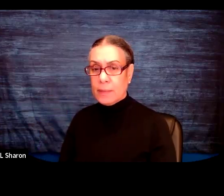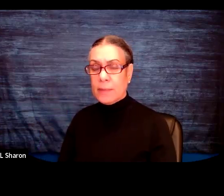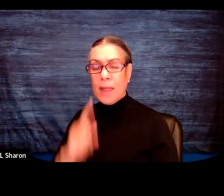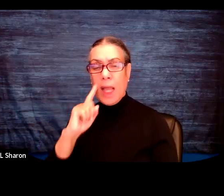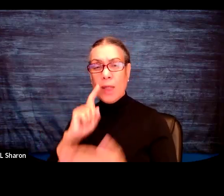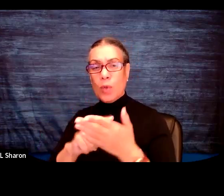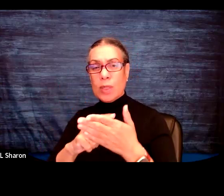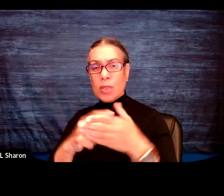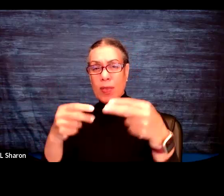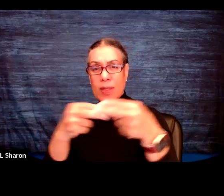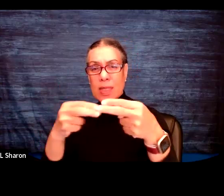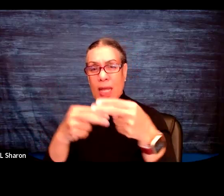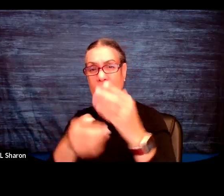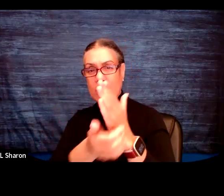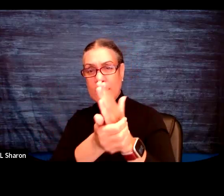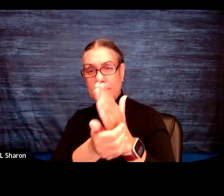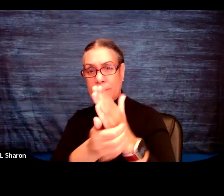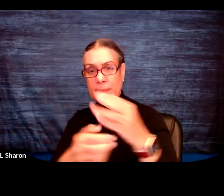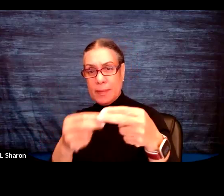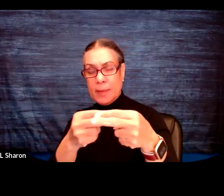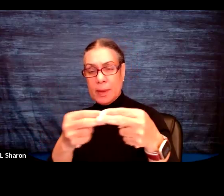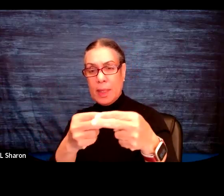slides. Looking at